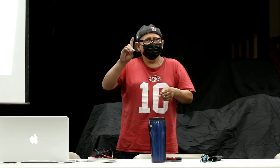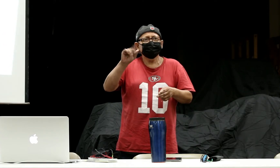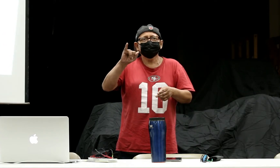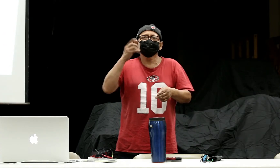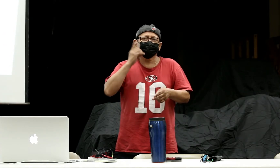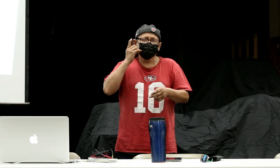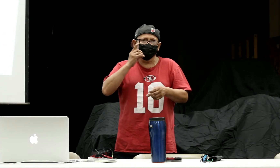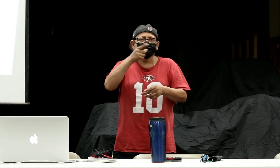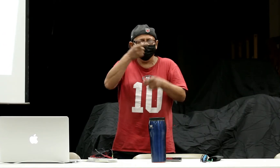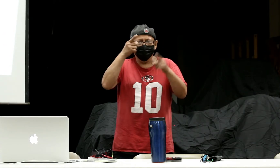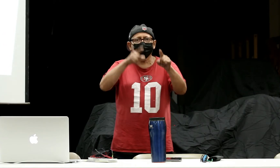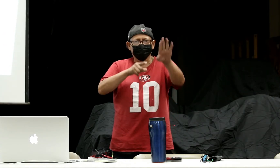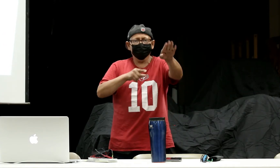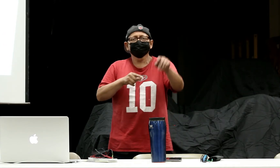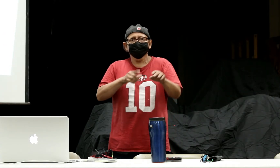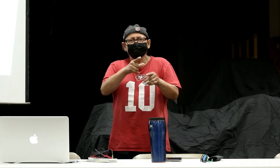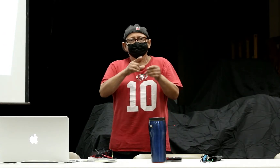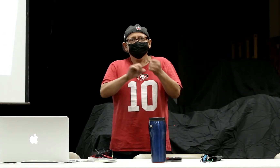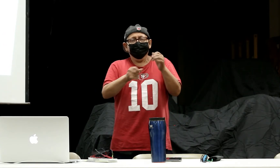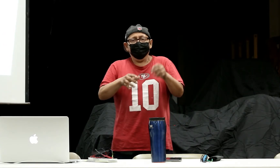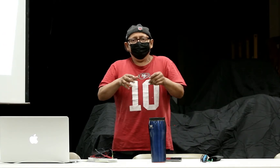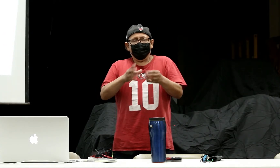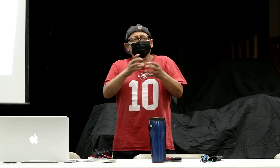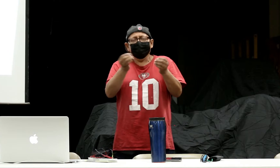Darcy was commenting on.